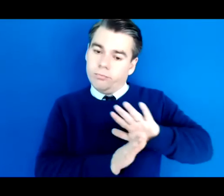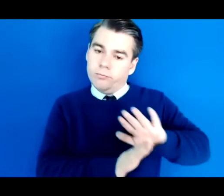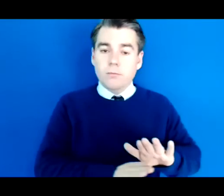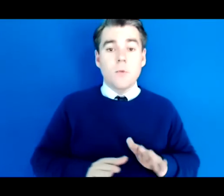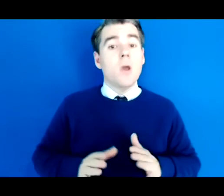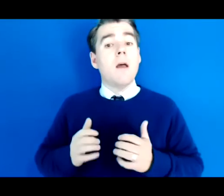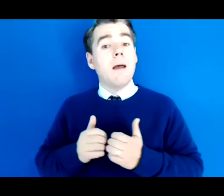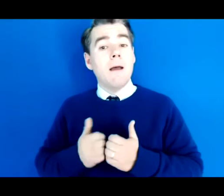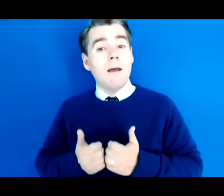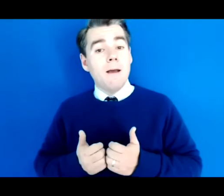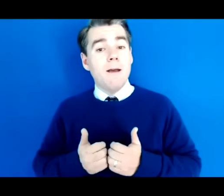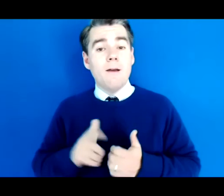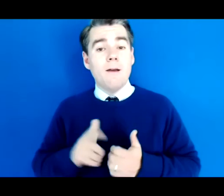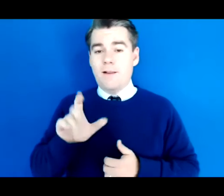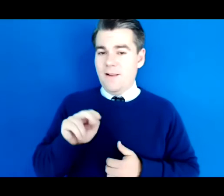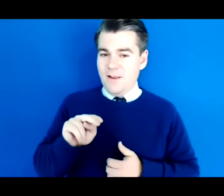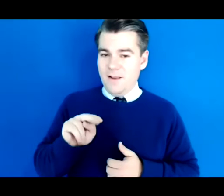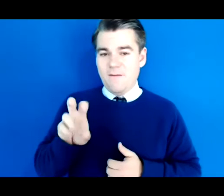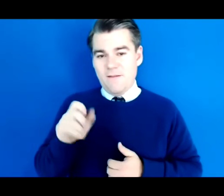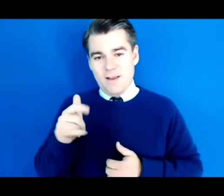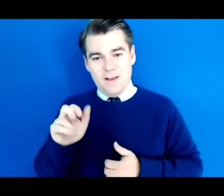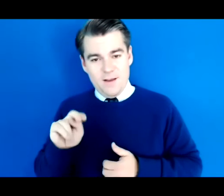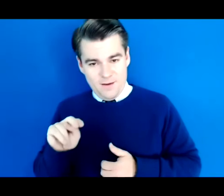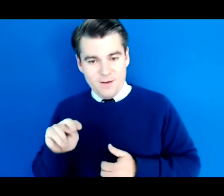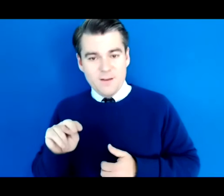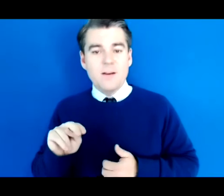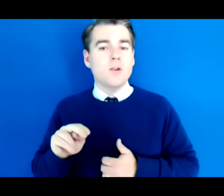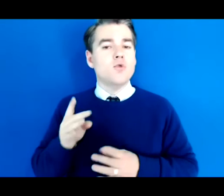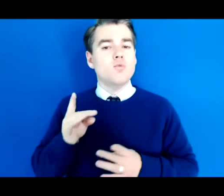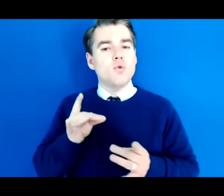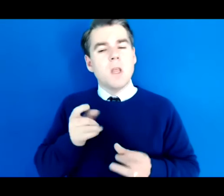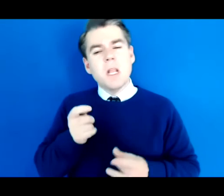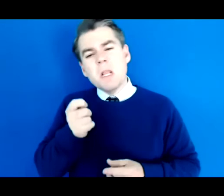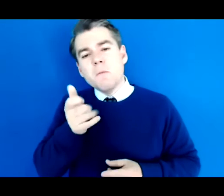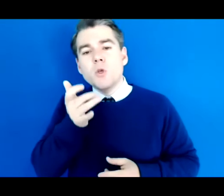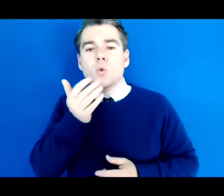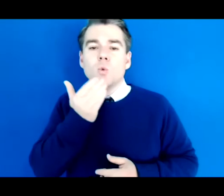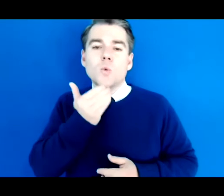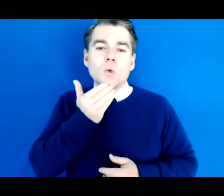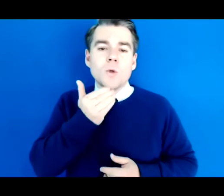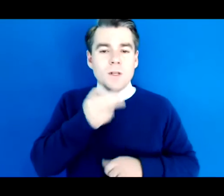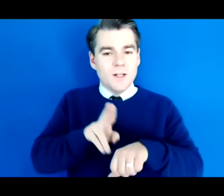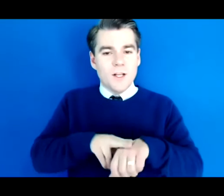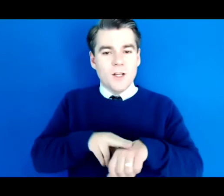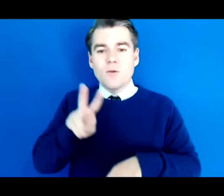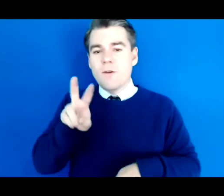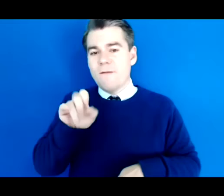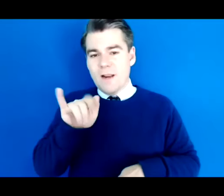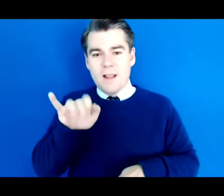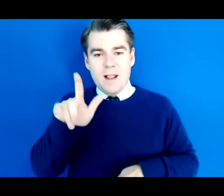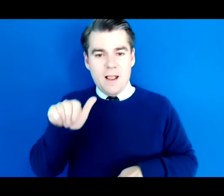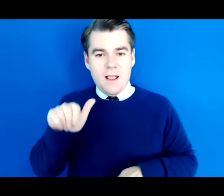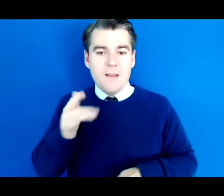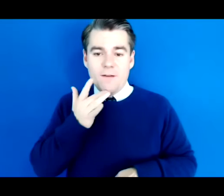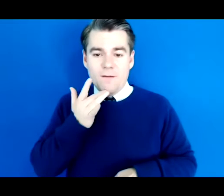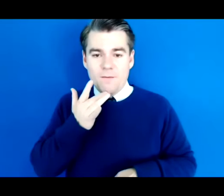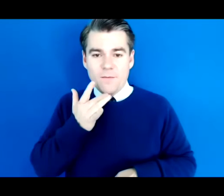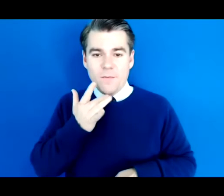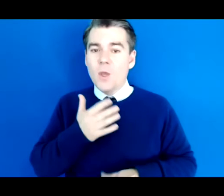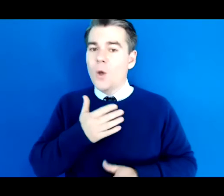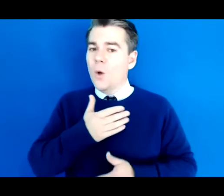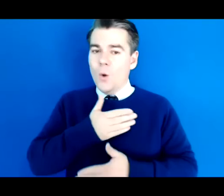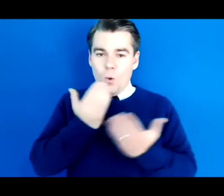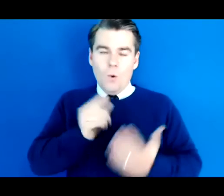Vegan with its smooth, slightly sweet natural vanilla flavor without all the guilt. It will leave you